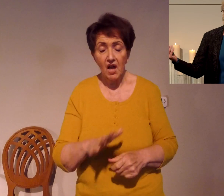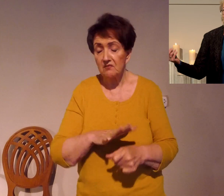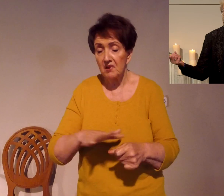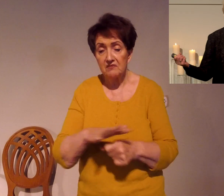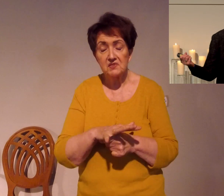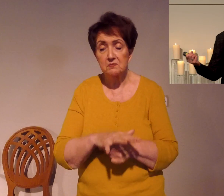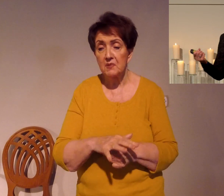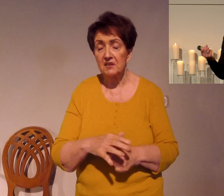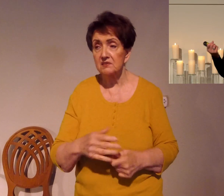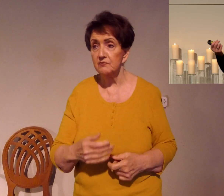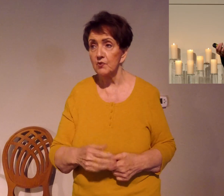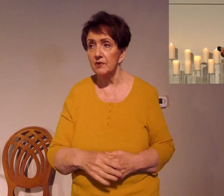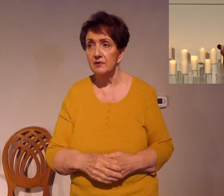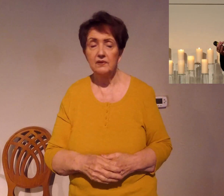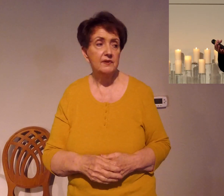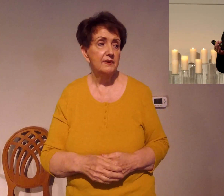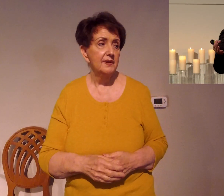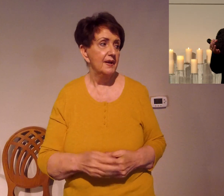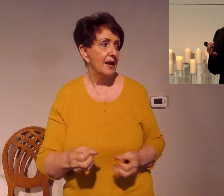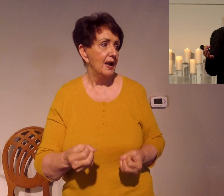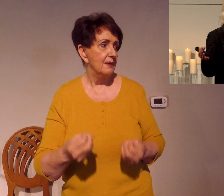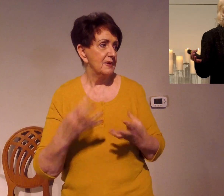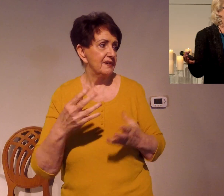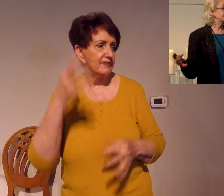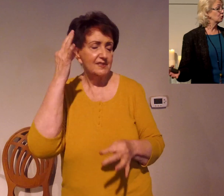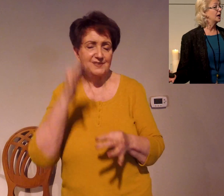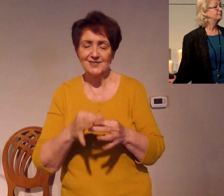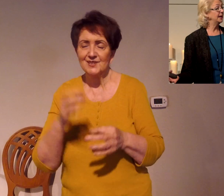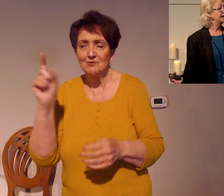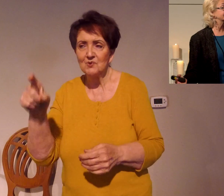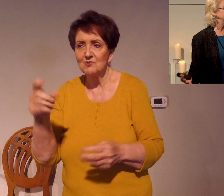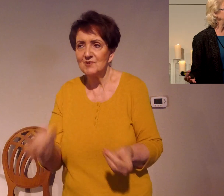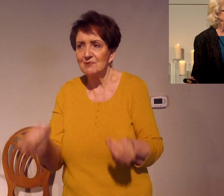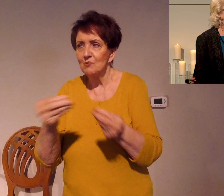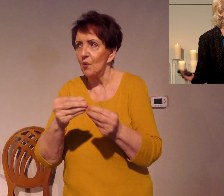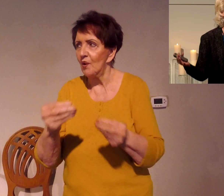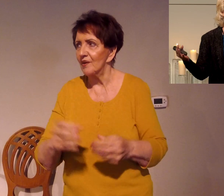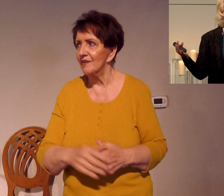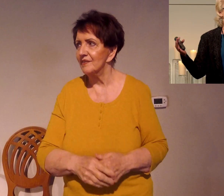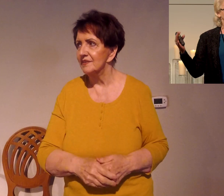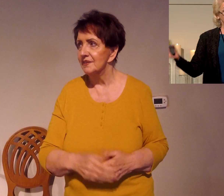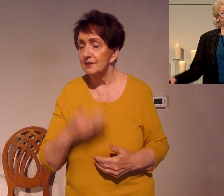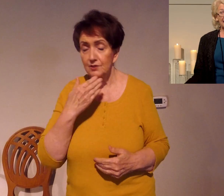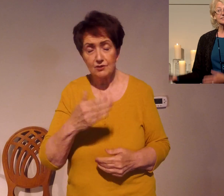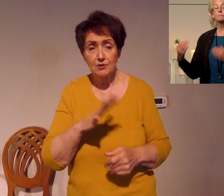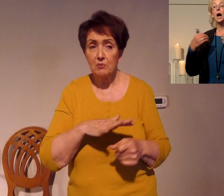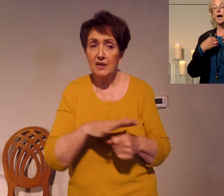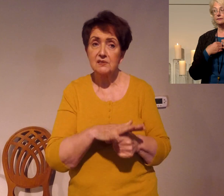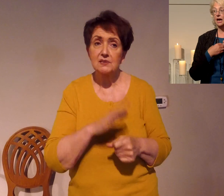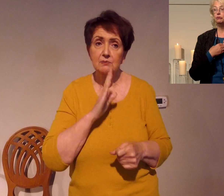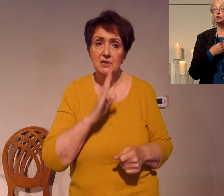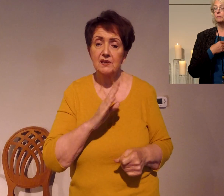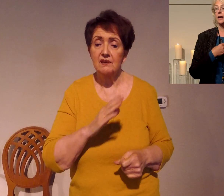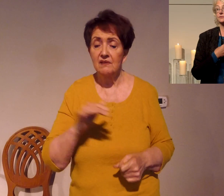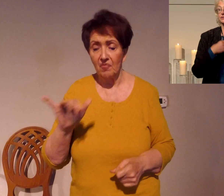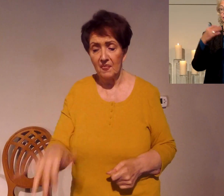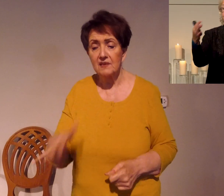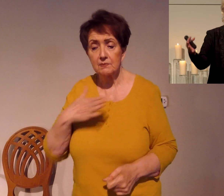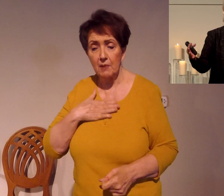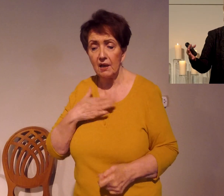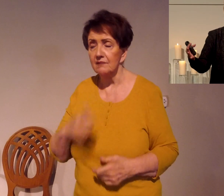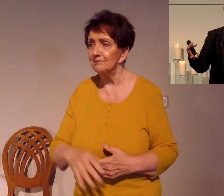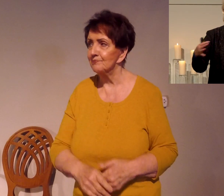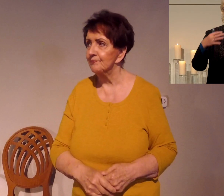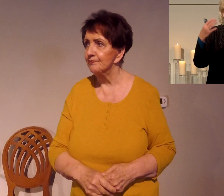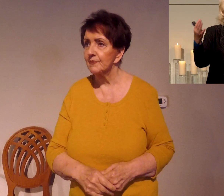need any more stuff? We have plenty of stuff. That's a great place to be because that's mine. Now, you might still